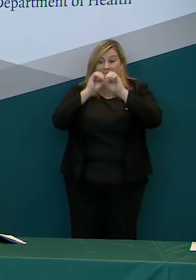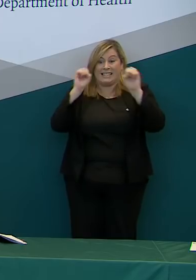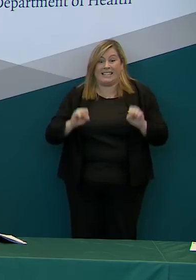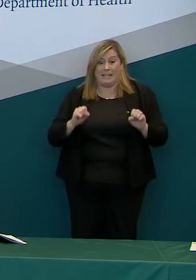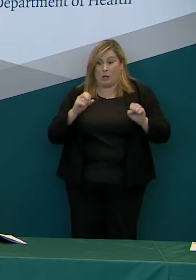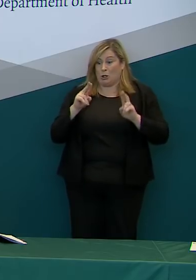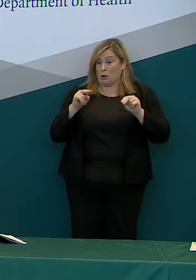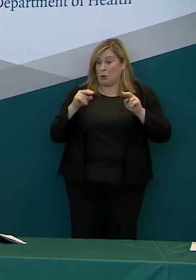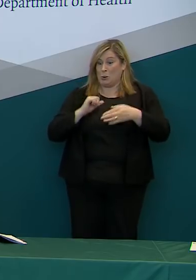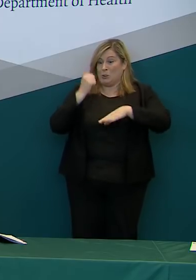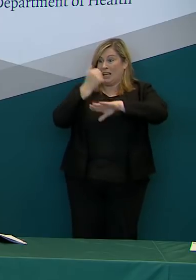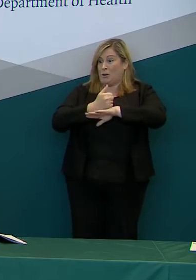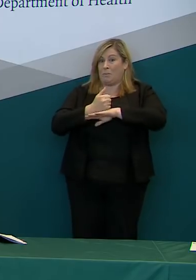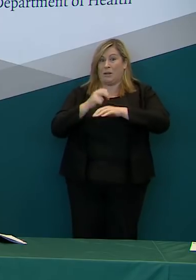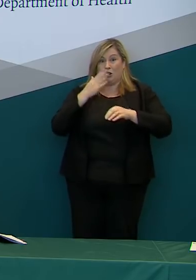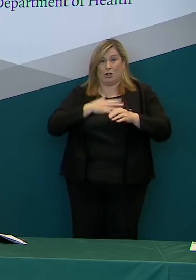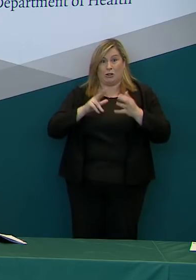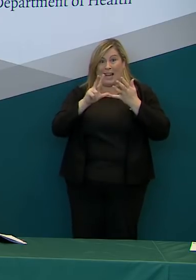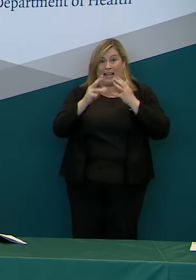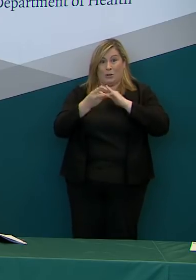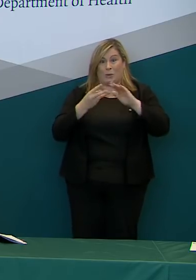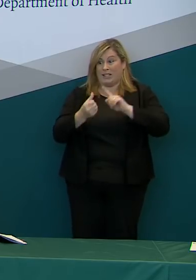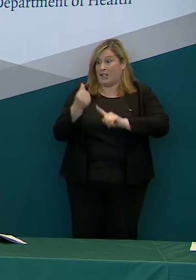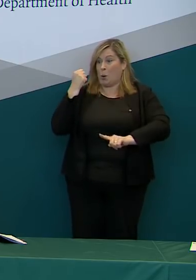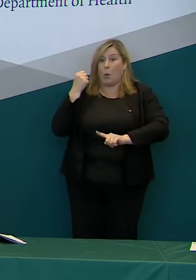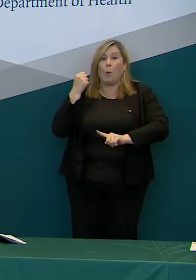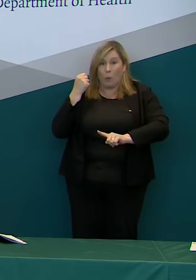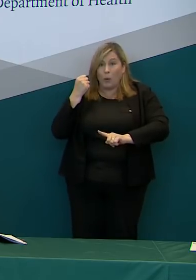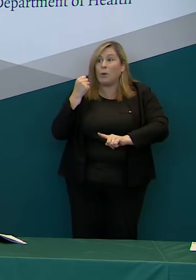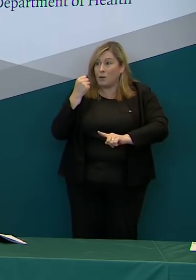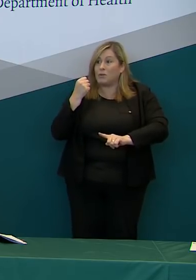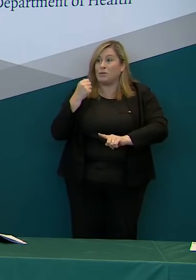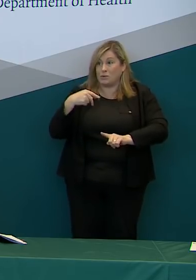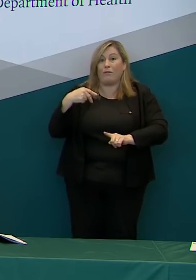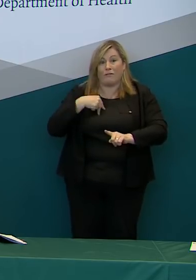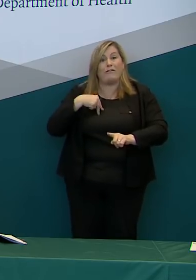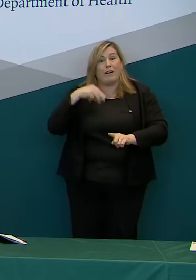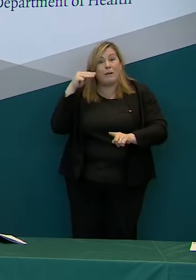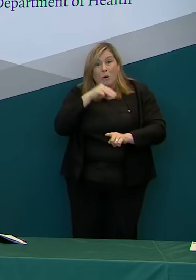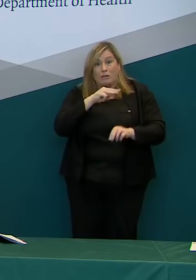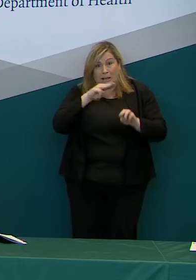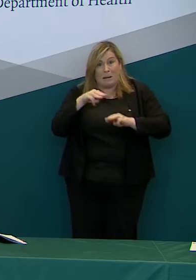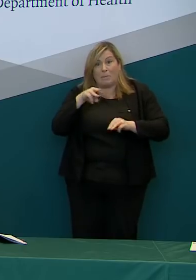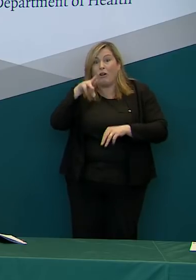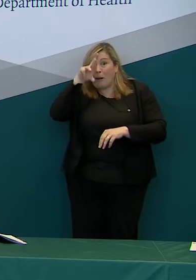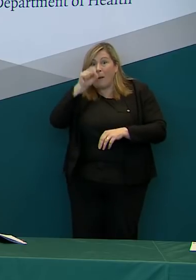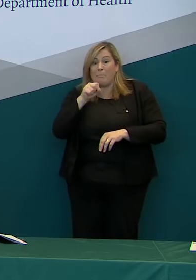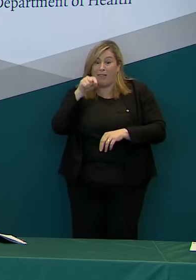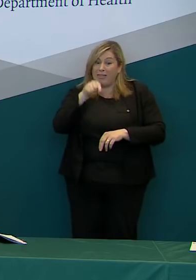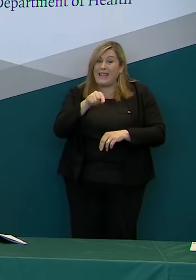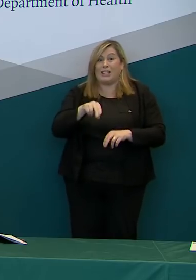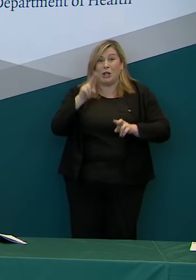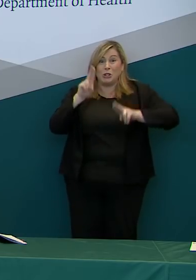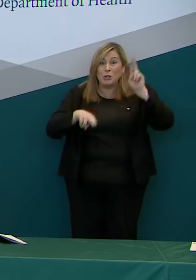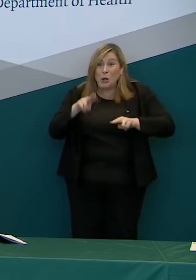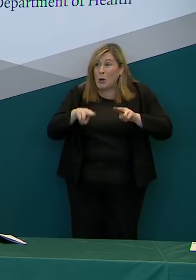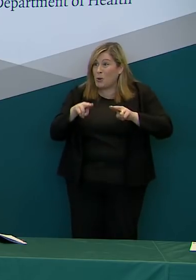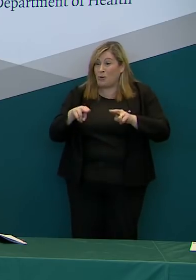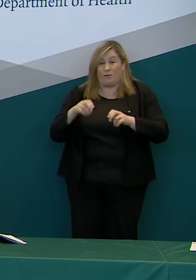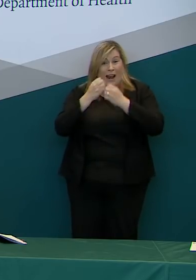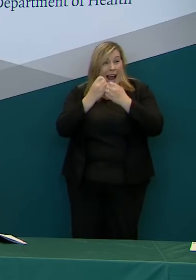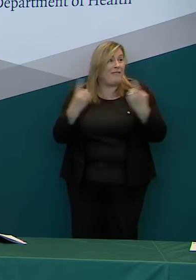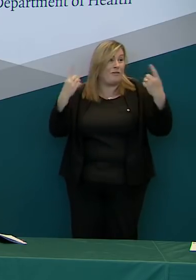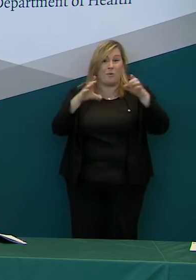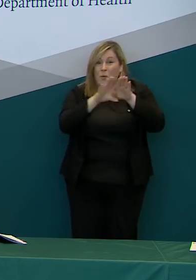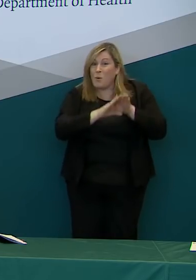place 8 weeks ago. And it is a new system. It's really important to sort of highlight that to people. We've had